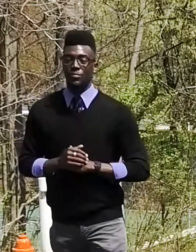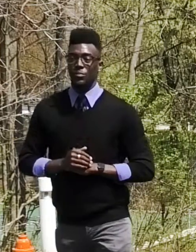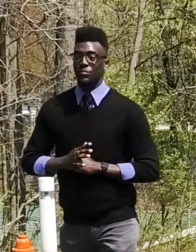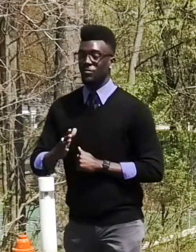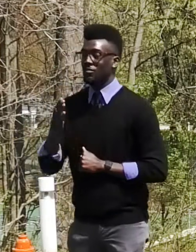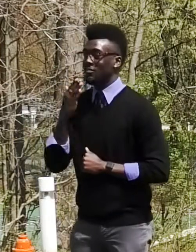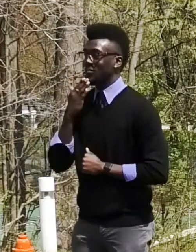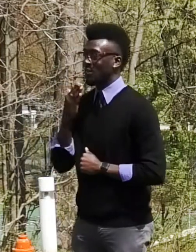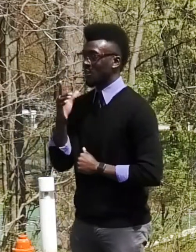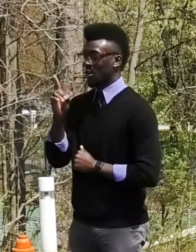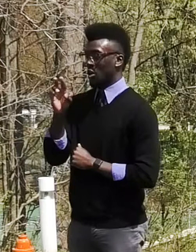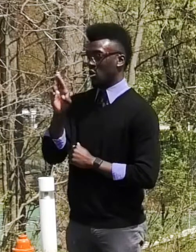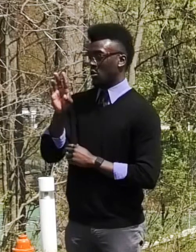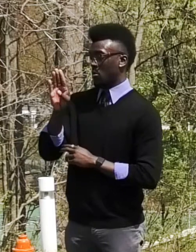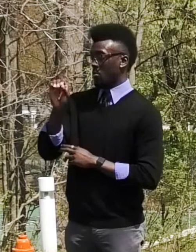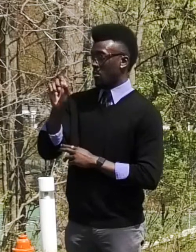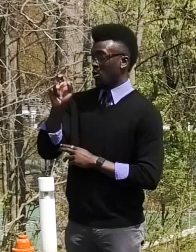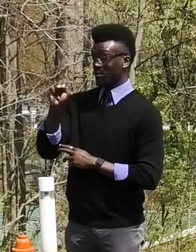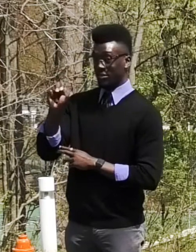you, Dr. Boston.